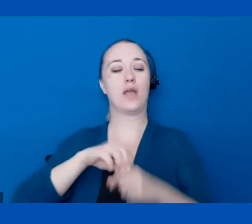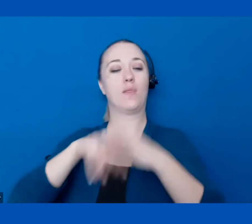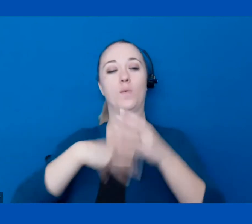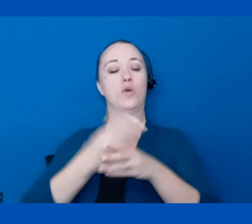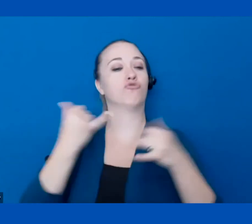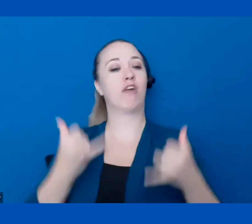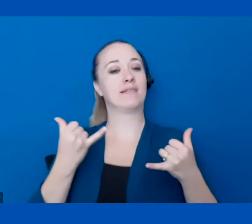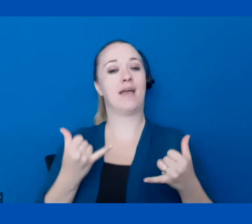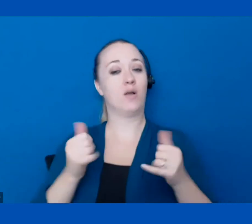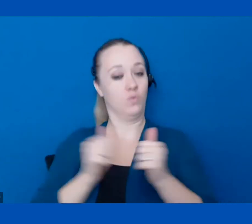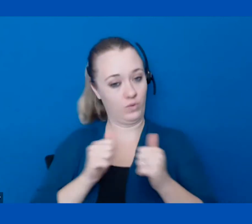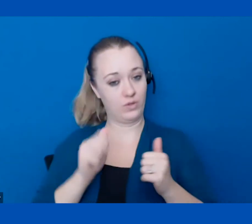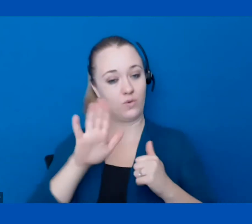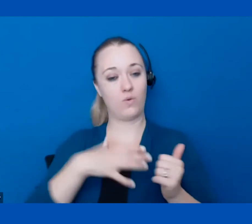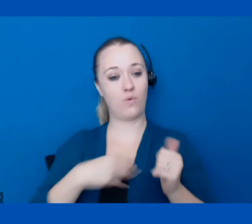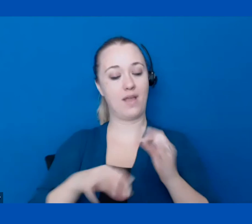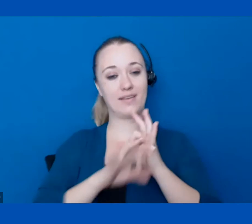be?